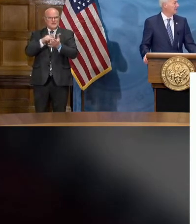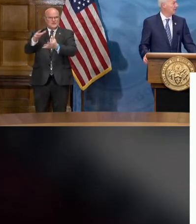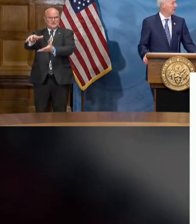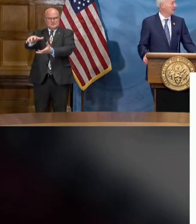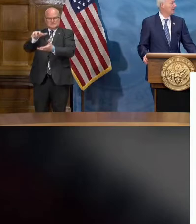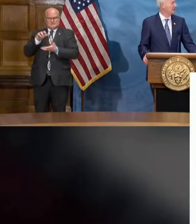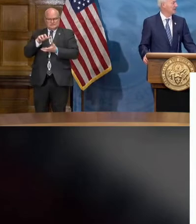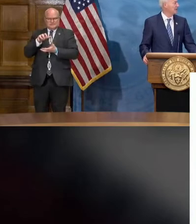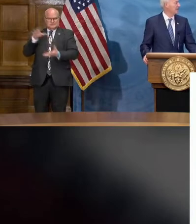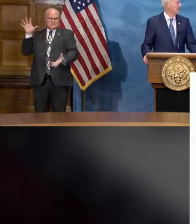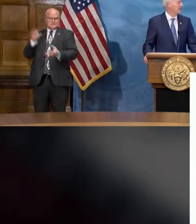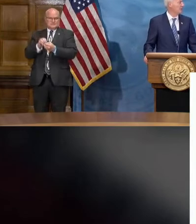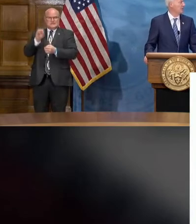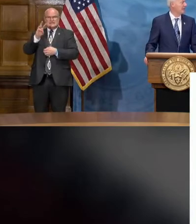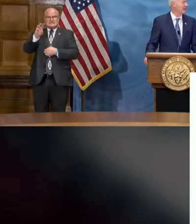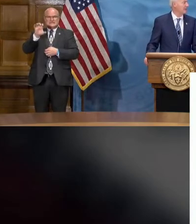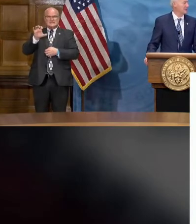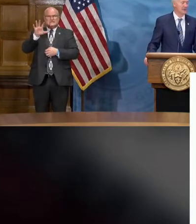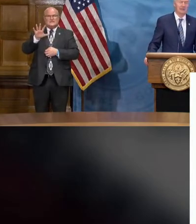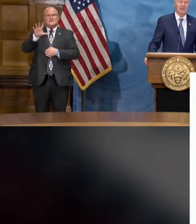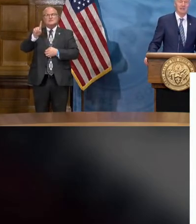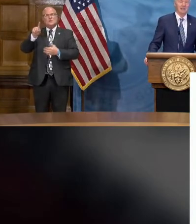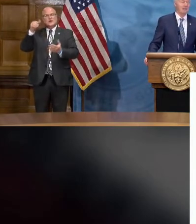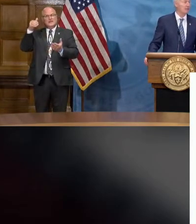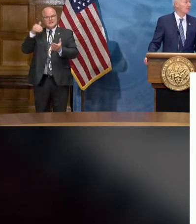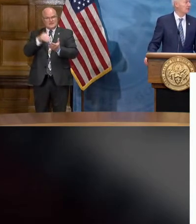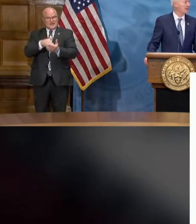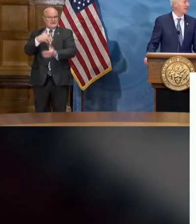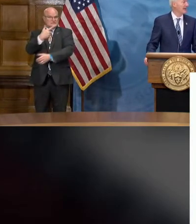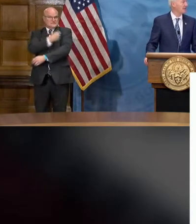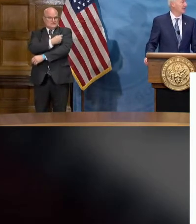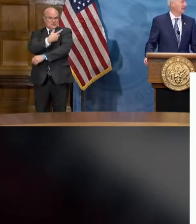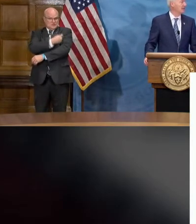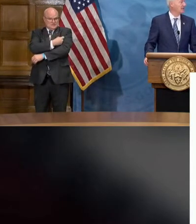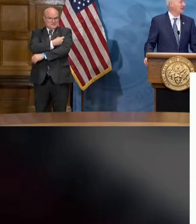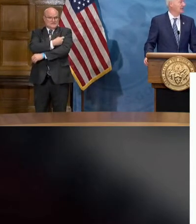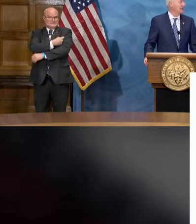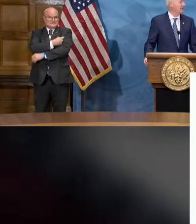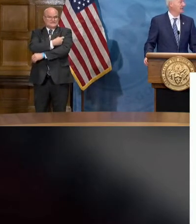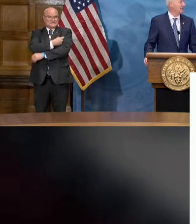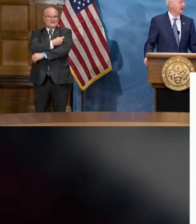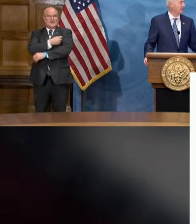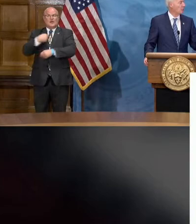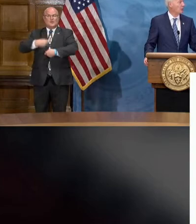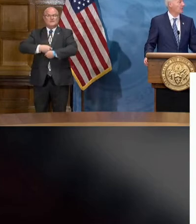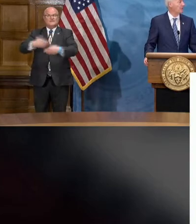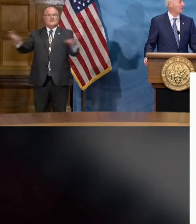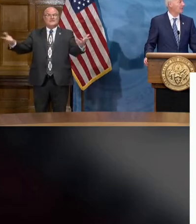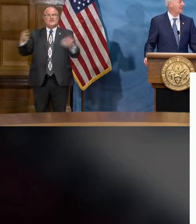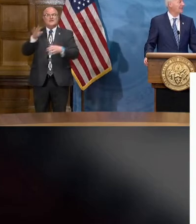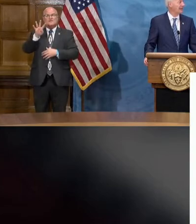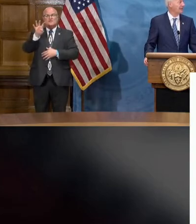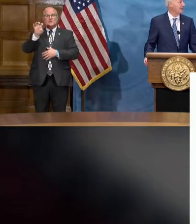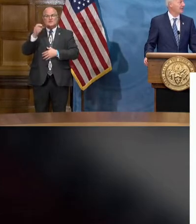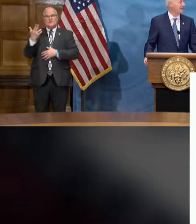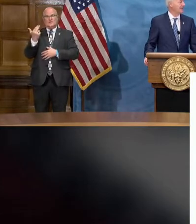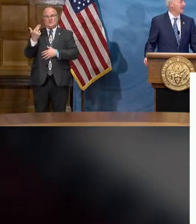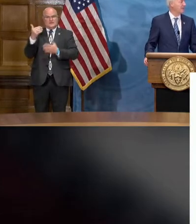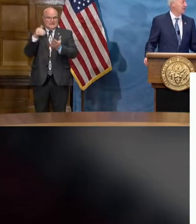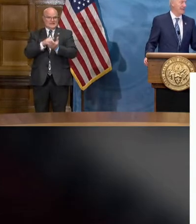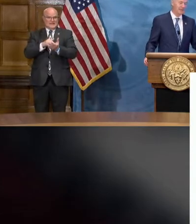received totally 651,000 doses of the vaccines, and we've given out